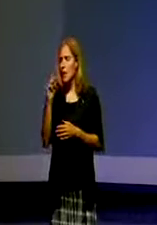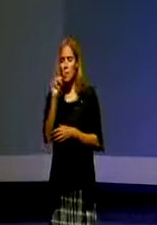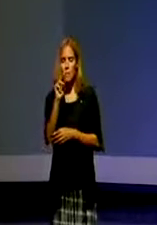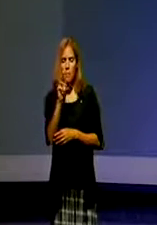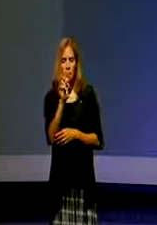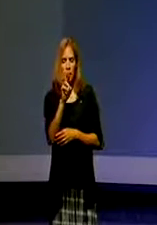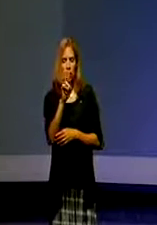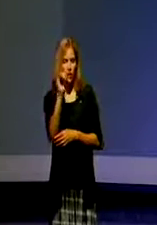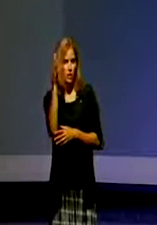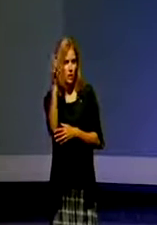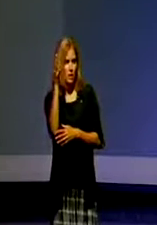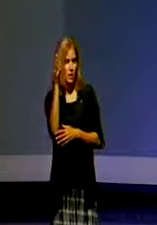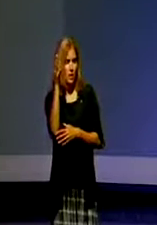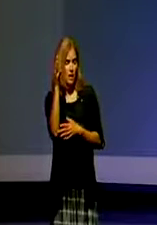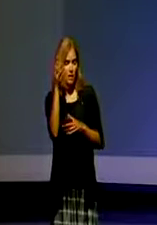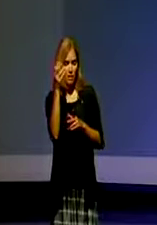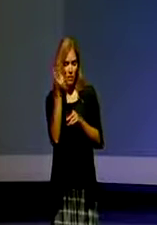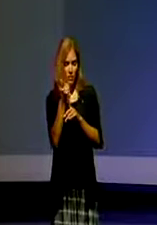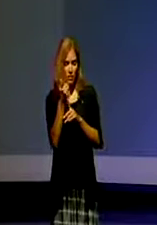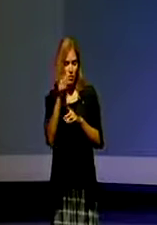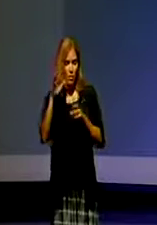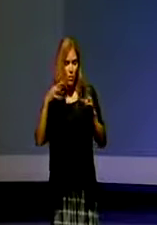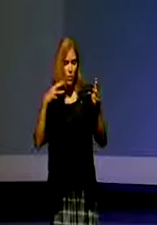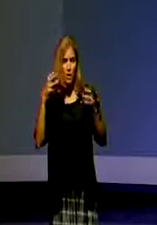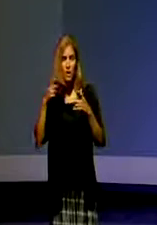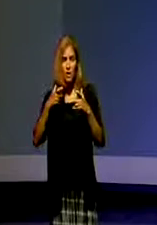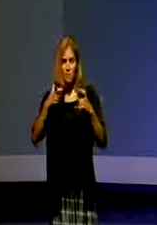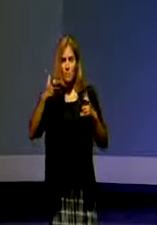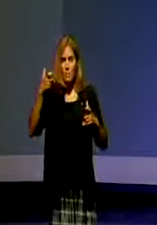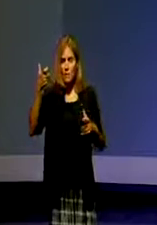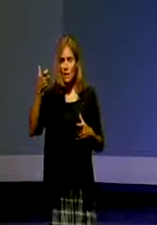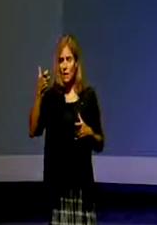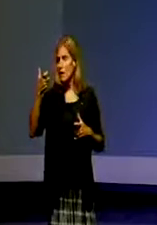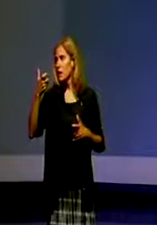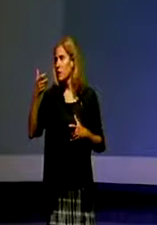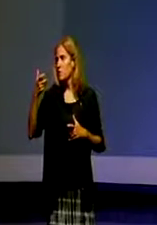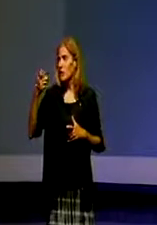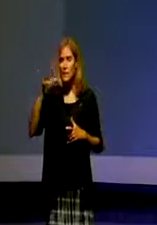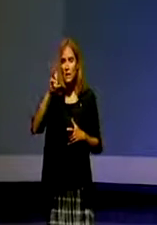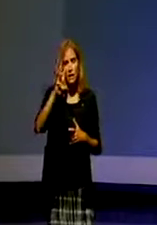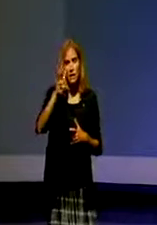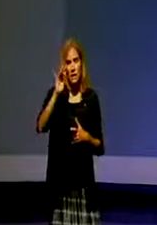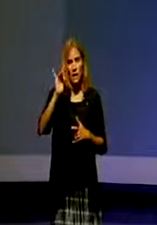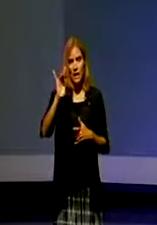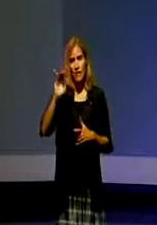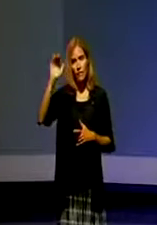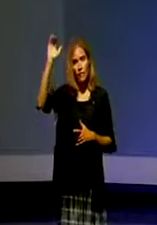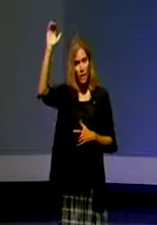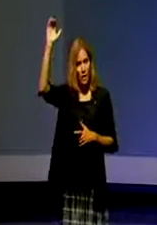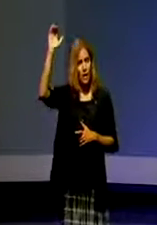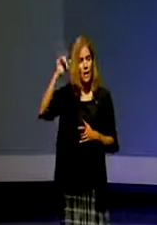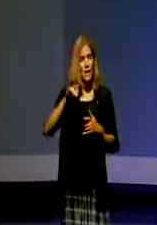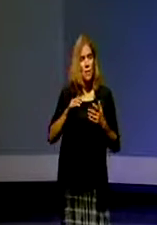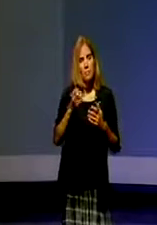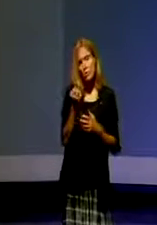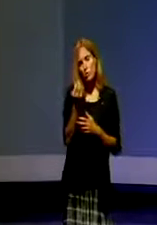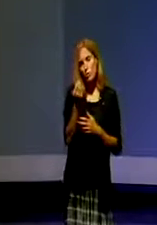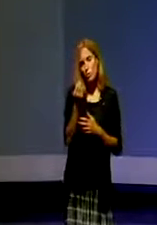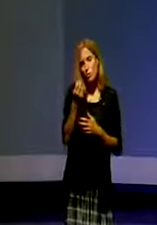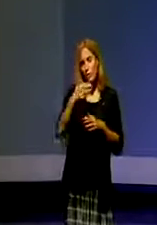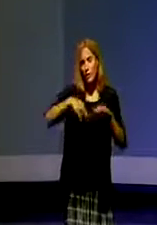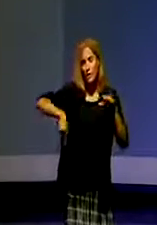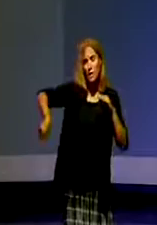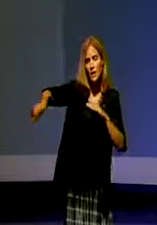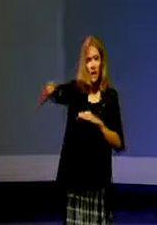get, especially if left alone in the wild, could get as tall as maybe 6 to 8 feet tall and maybe 12 feet